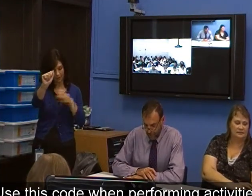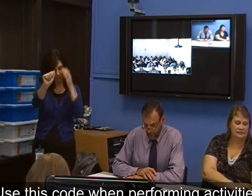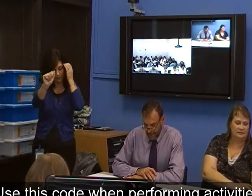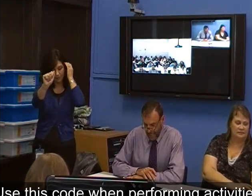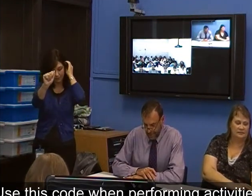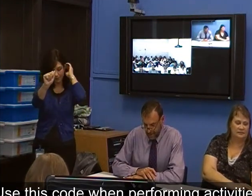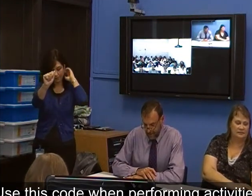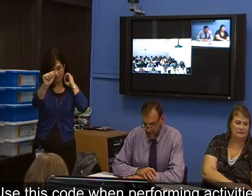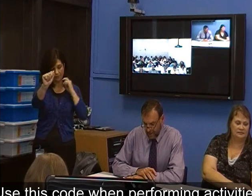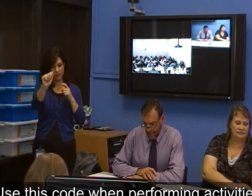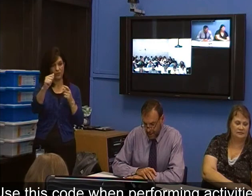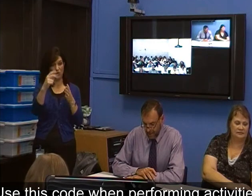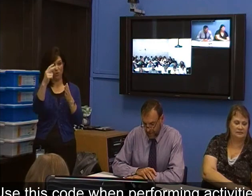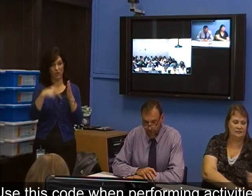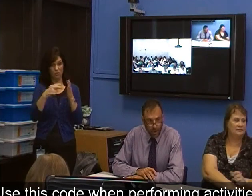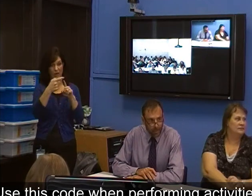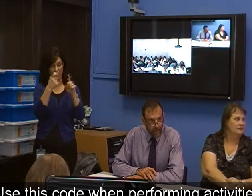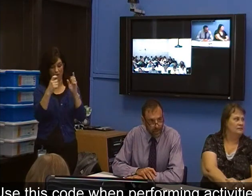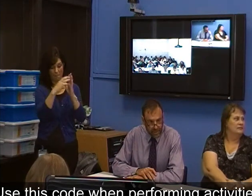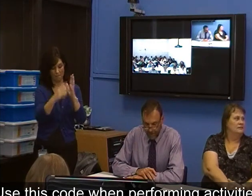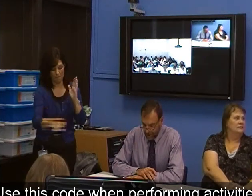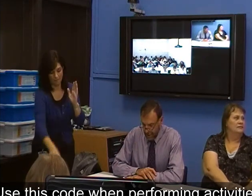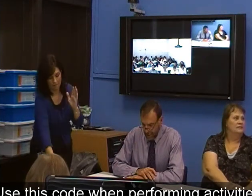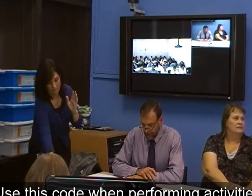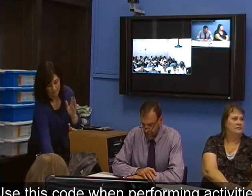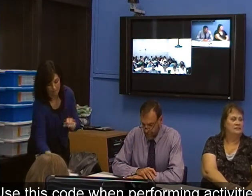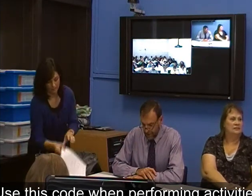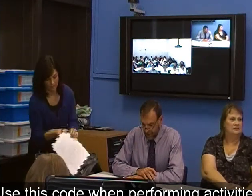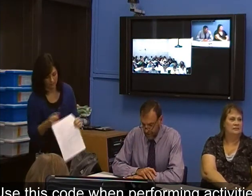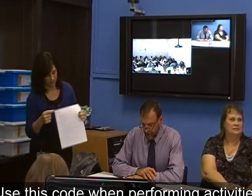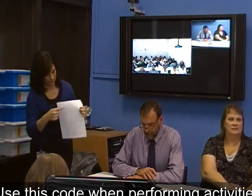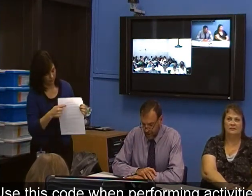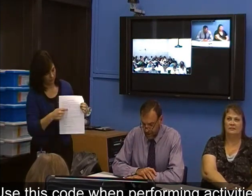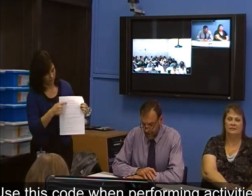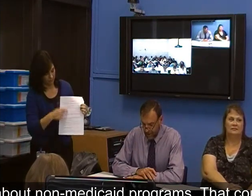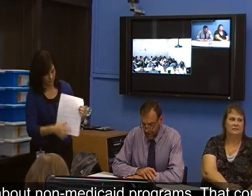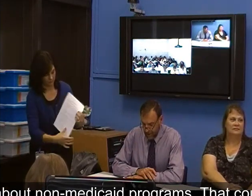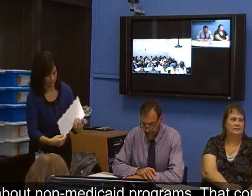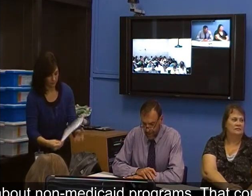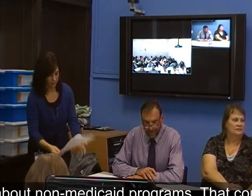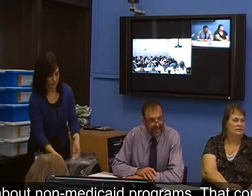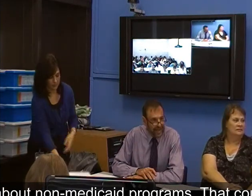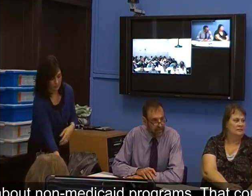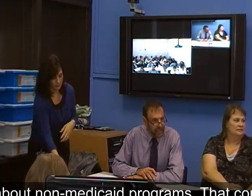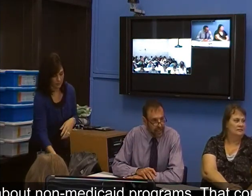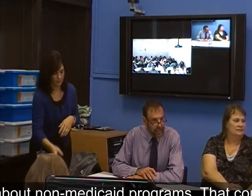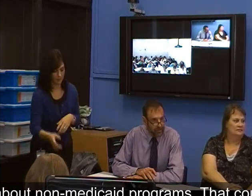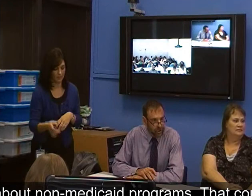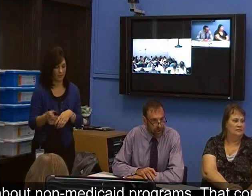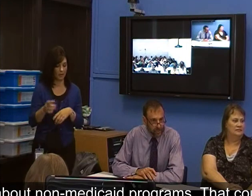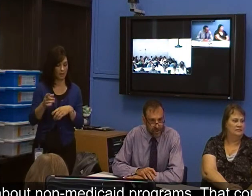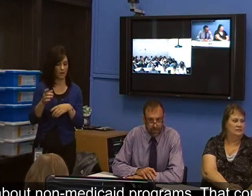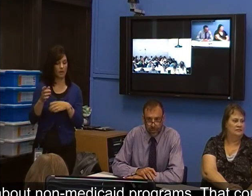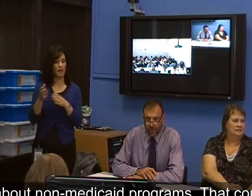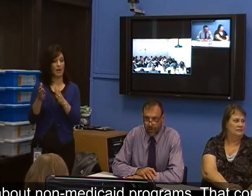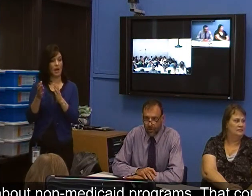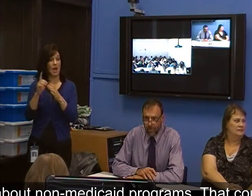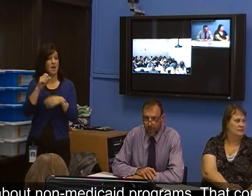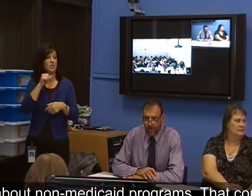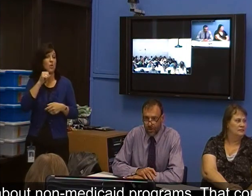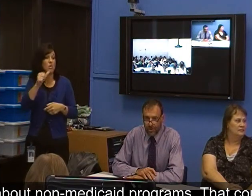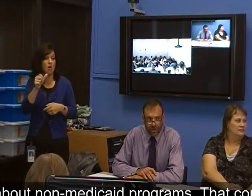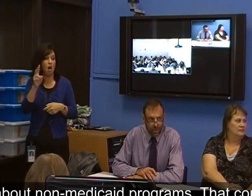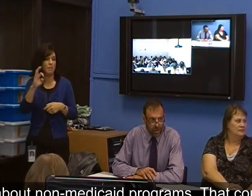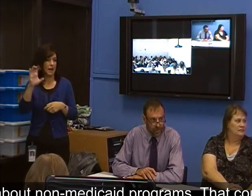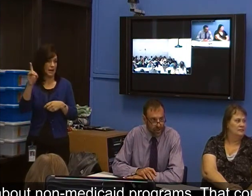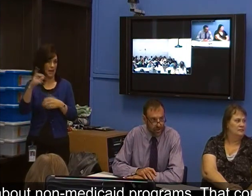code when performing activities that inform potentially eligible individuals about non-Medicaid programs. So that could